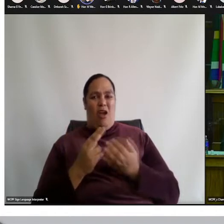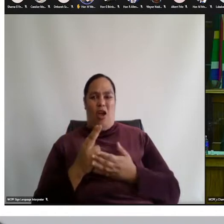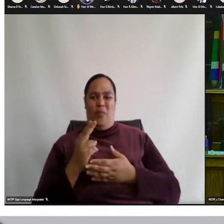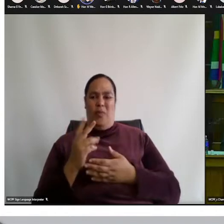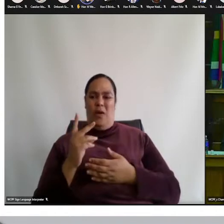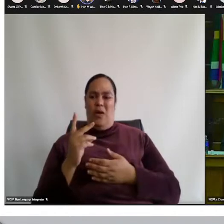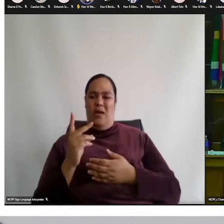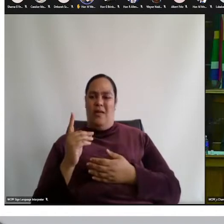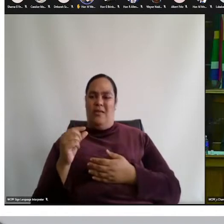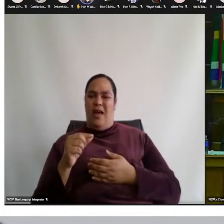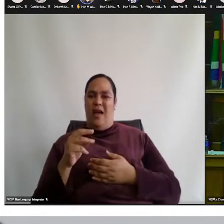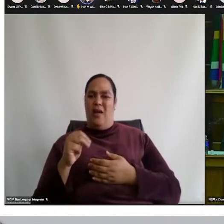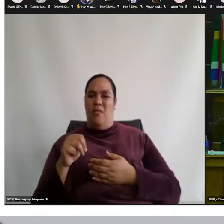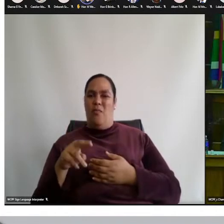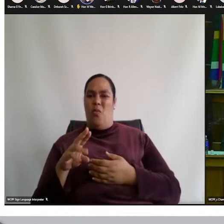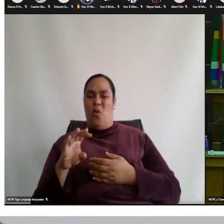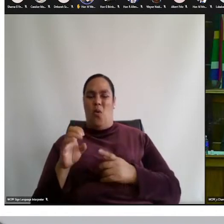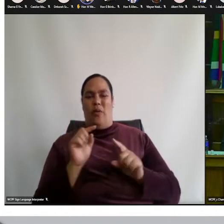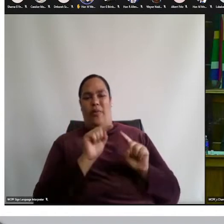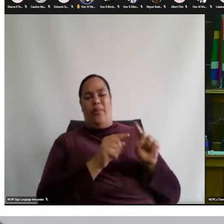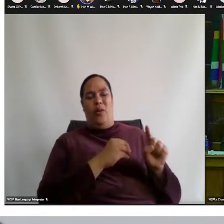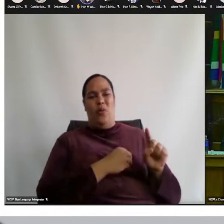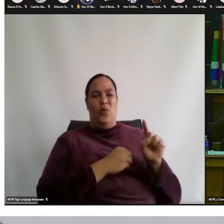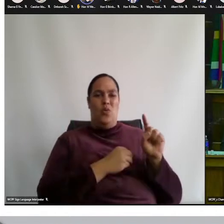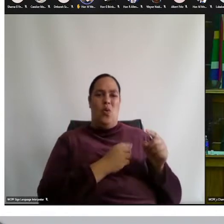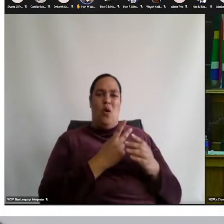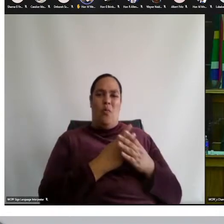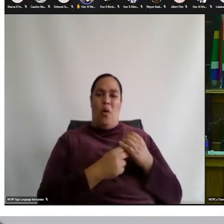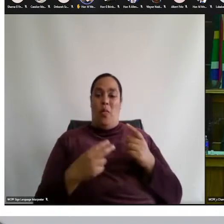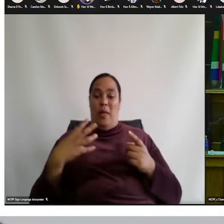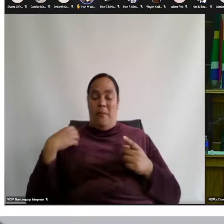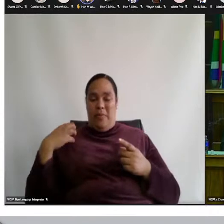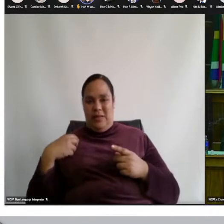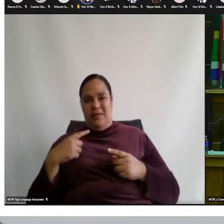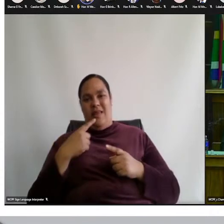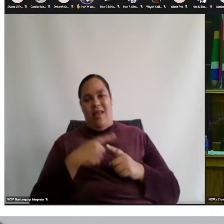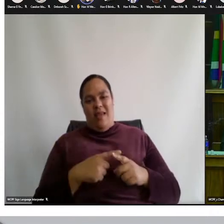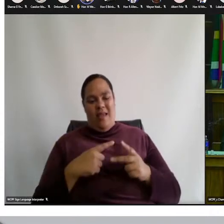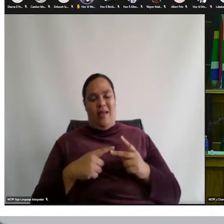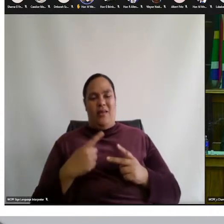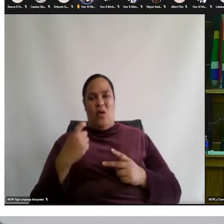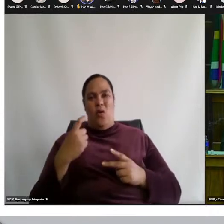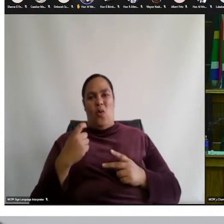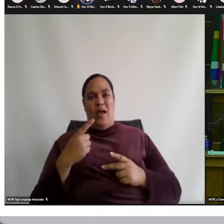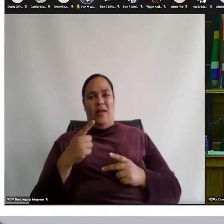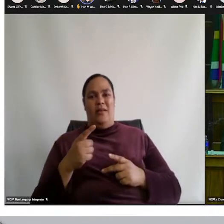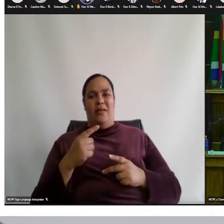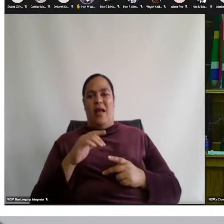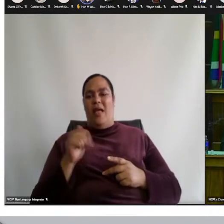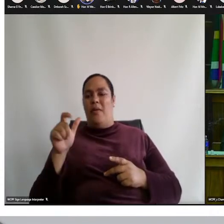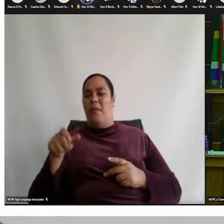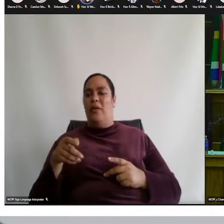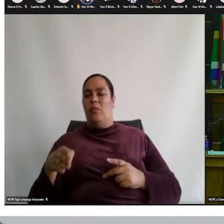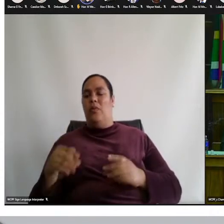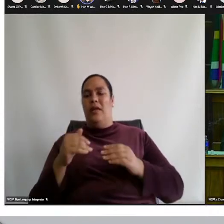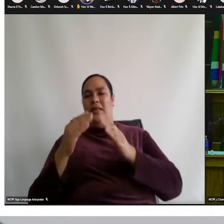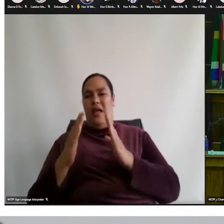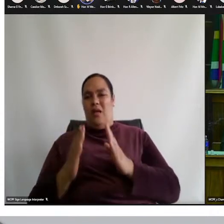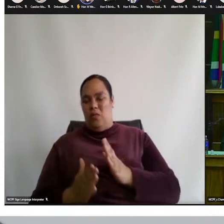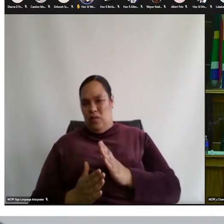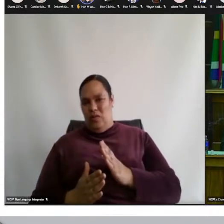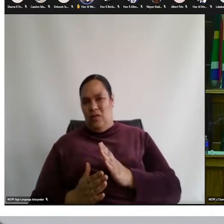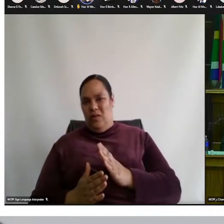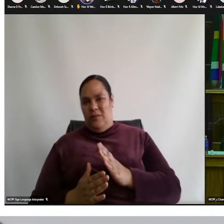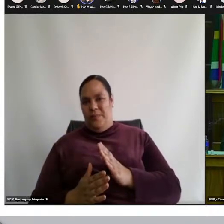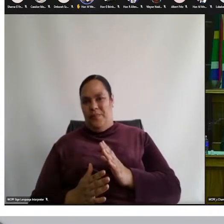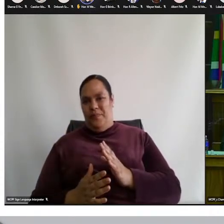Moore was casting aspersions on both the Minister as well as one of the backbenchers in the House.